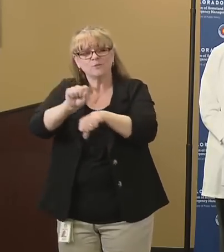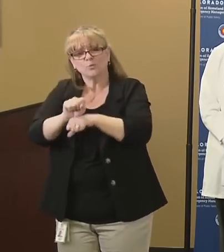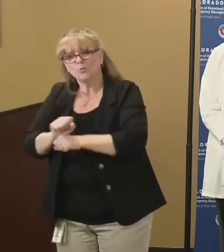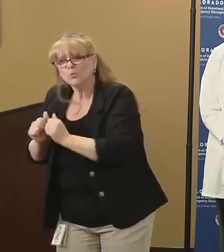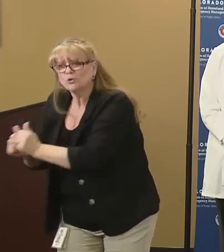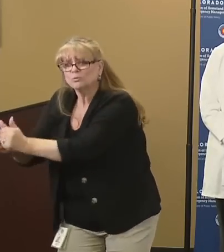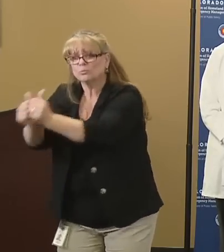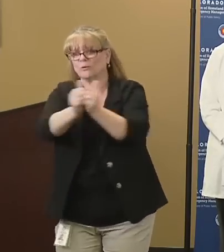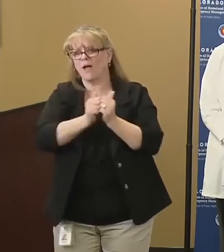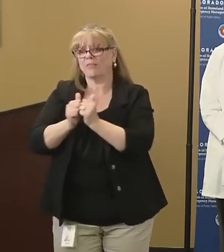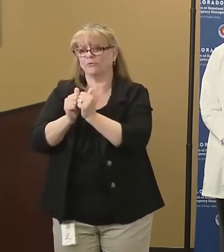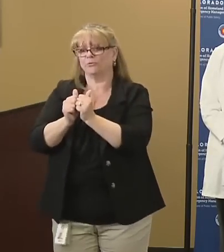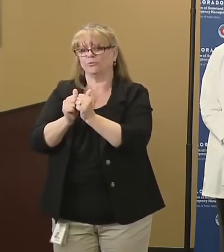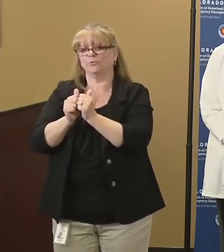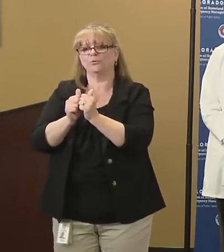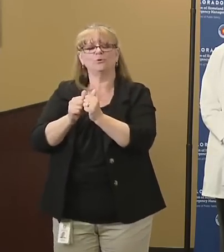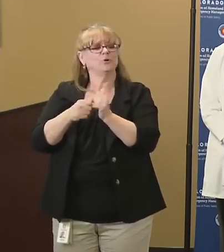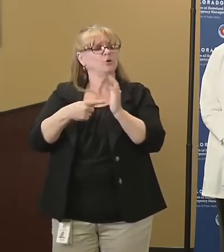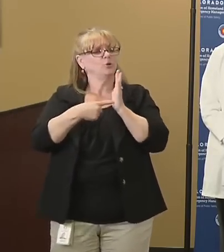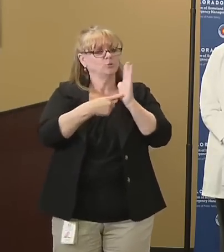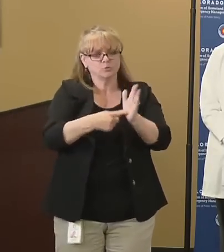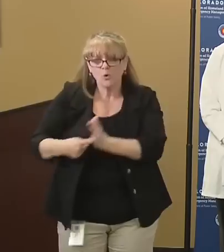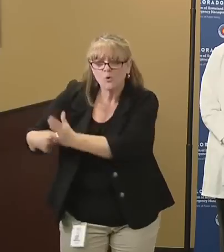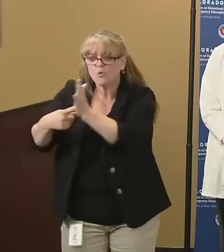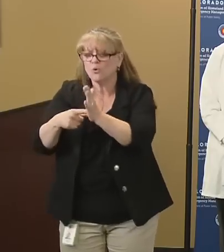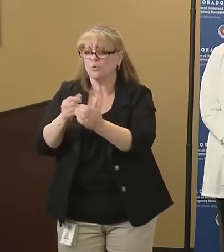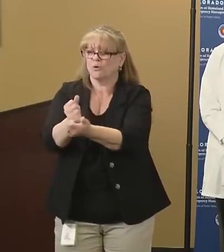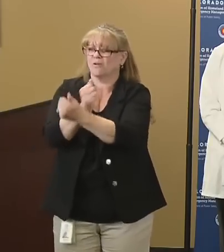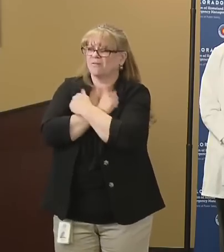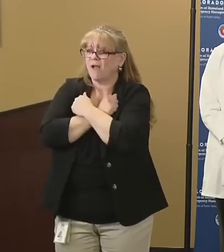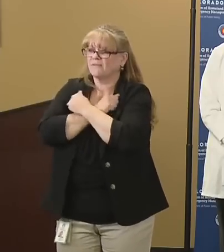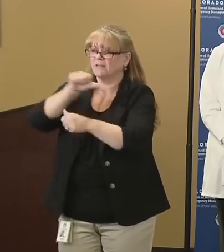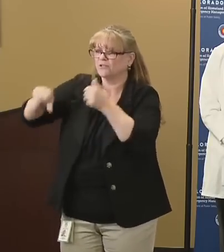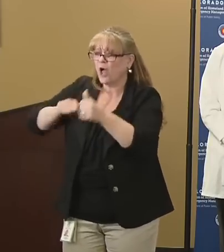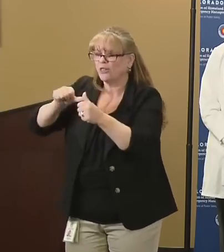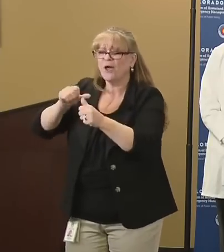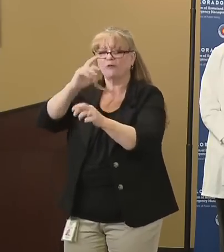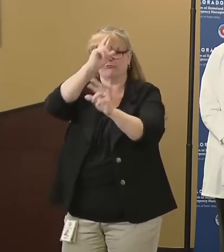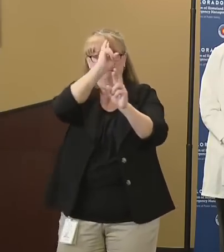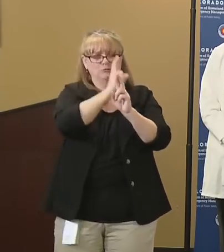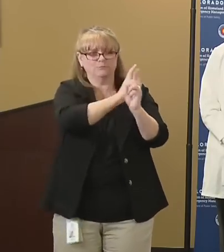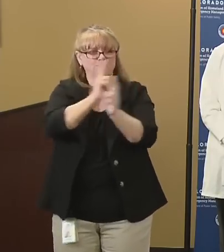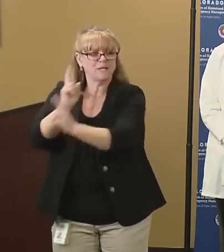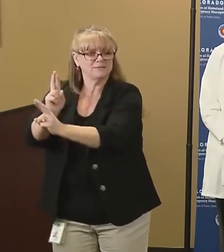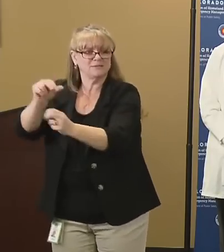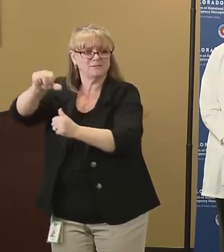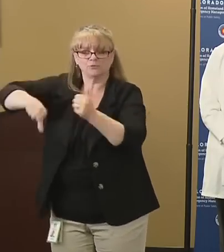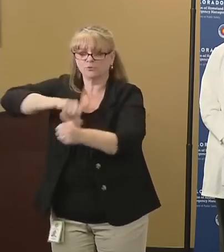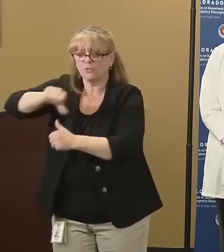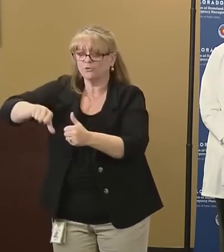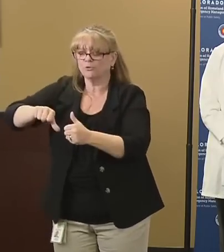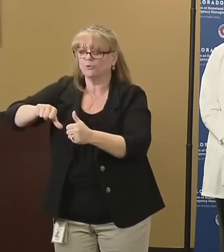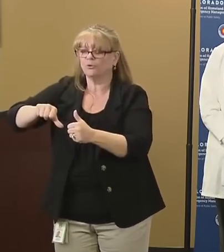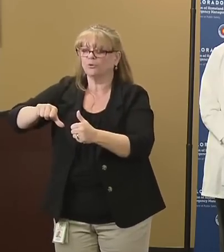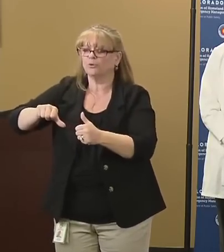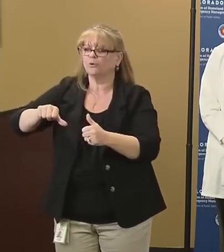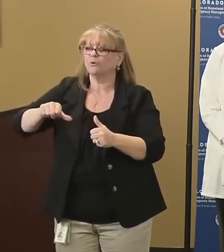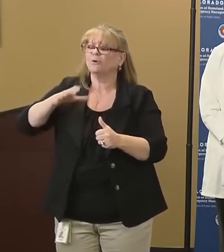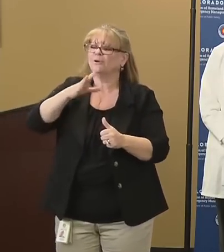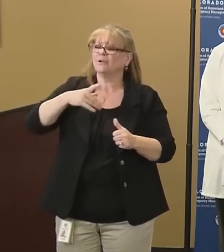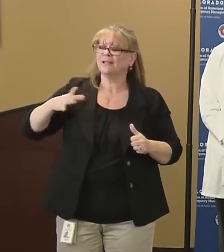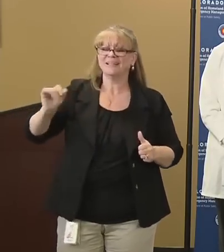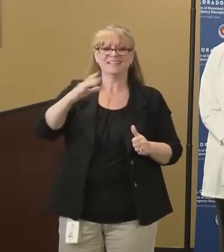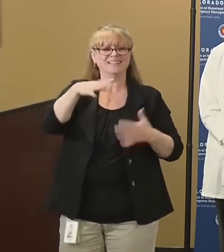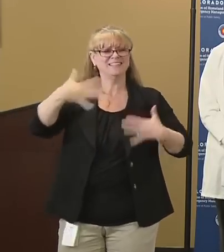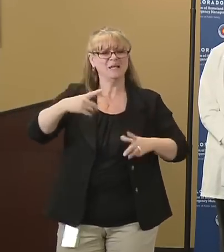right? Showing love for one another, respect for one another. I'm enheartened by all the positive acts and giving that people have given, whether it's the